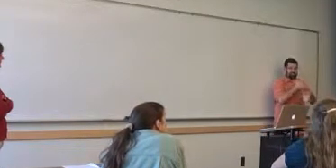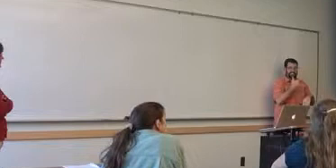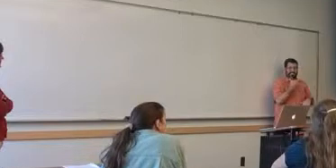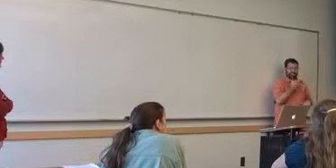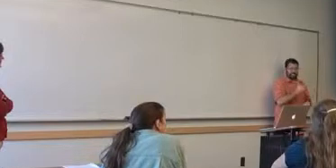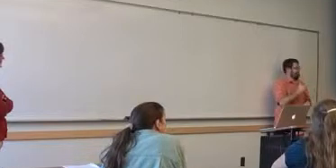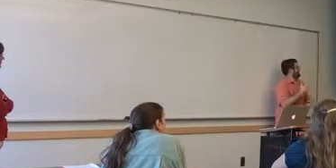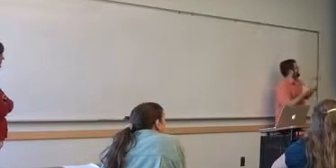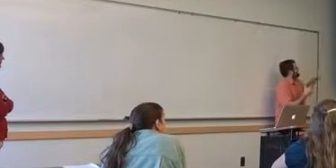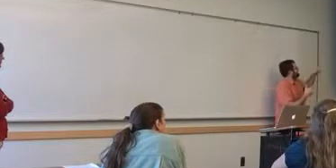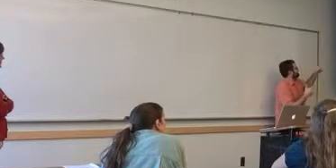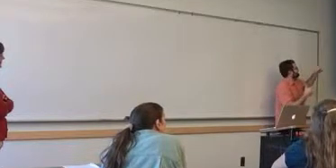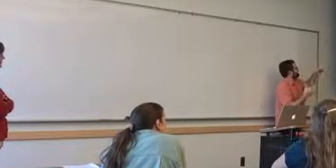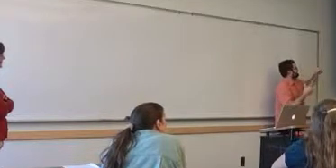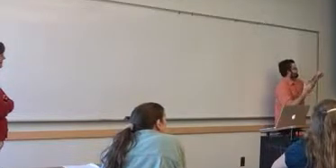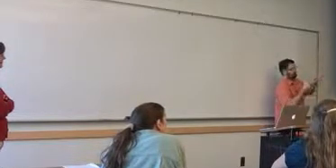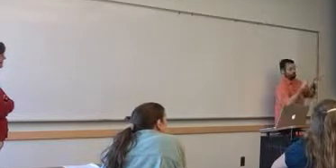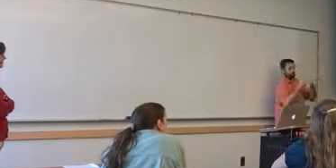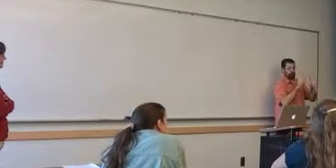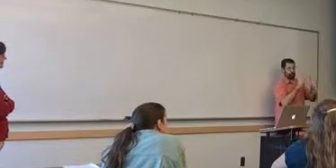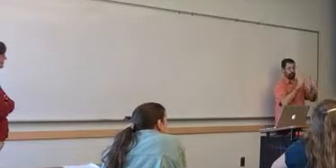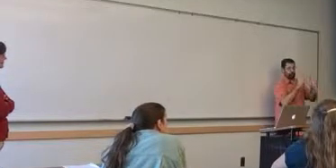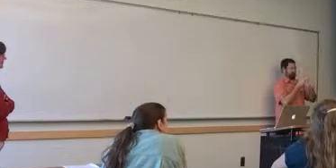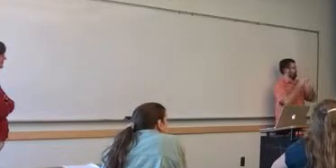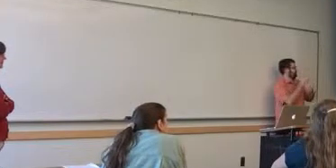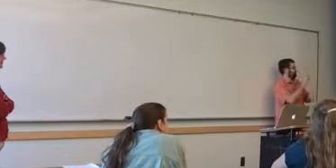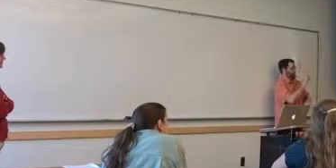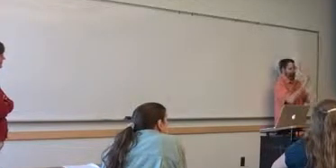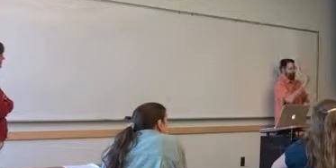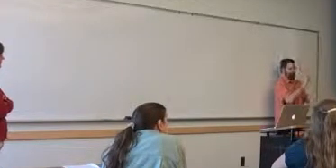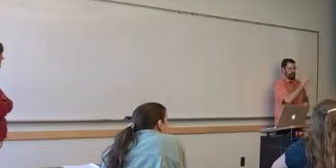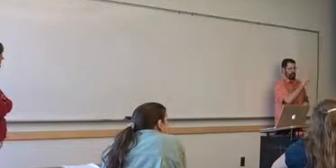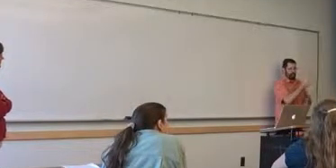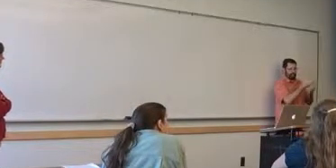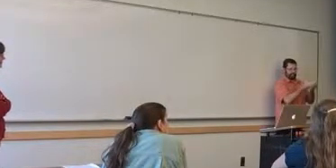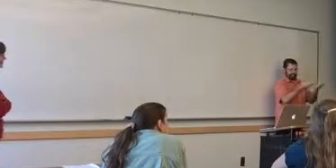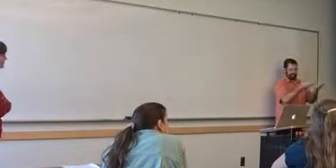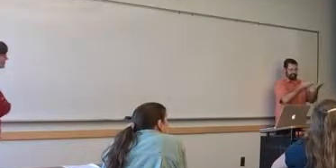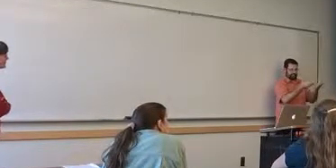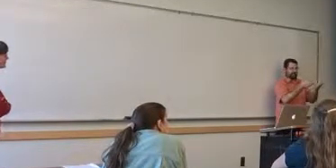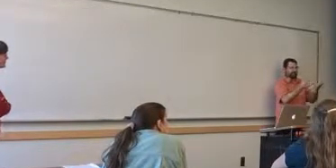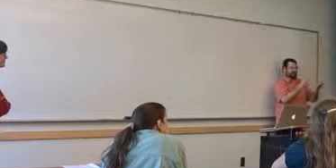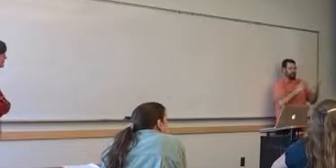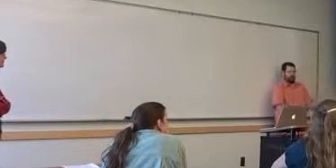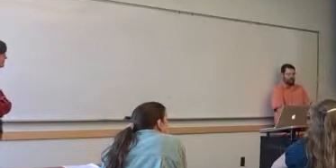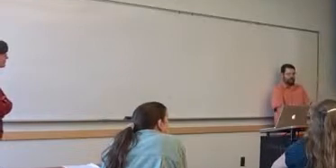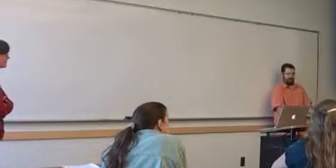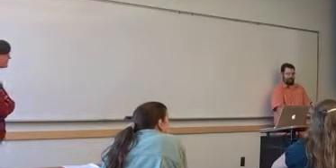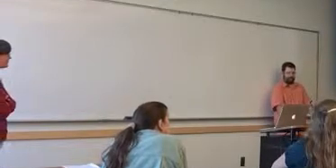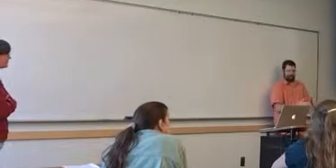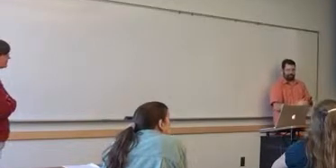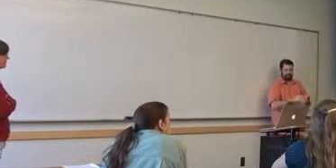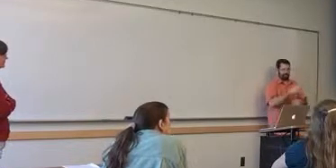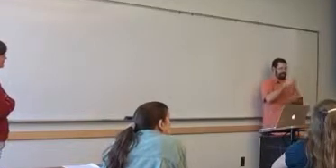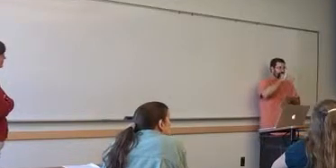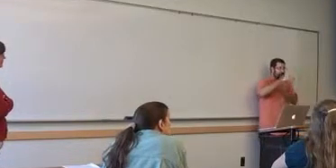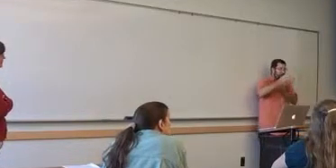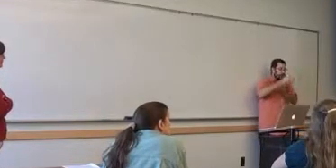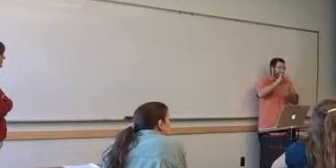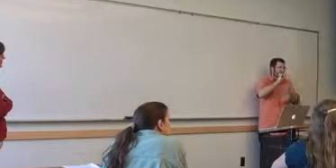like with English, we can say first, the figure comes first, and then the noun